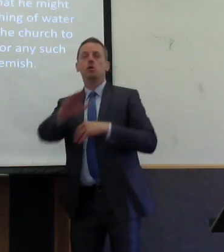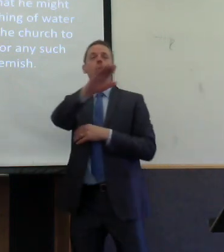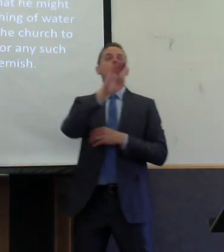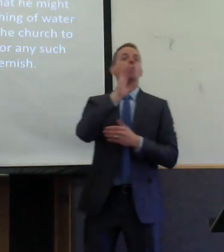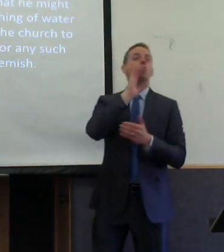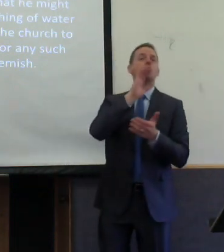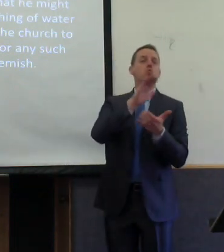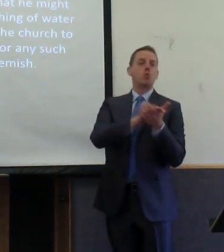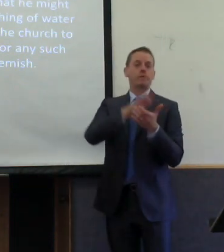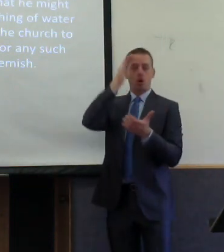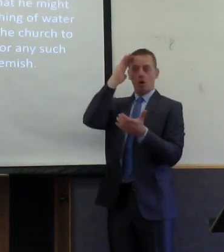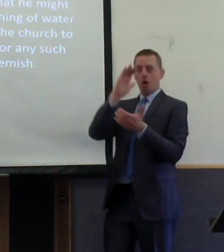role. You just turn away.